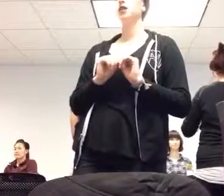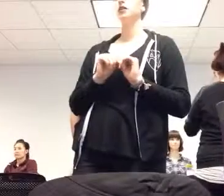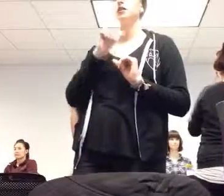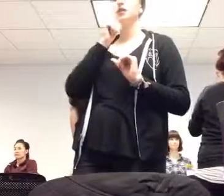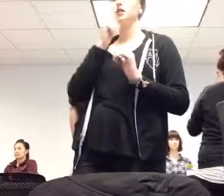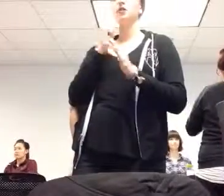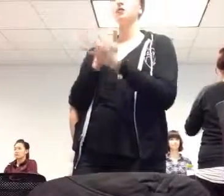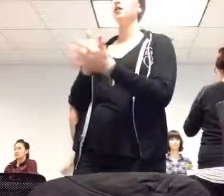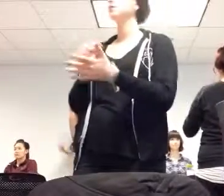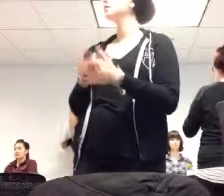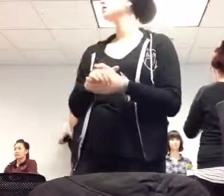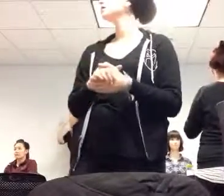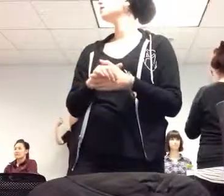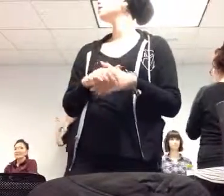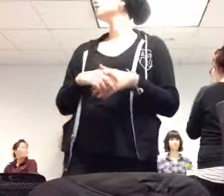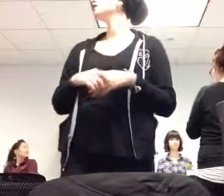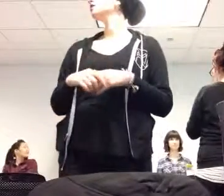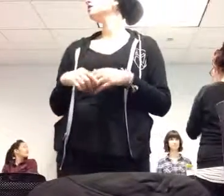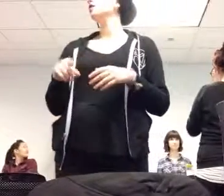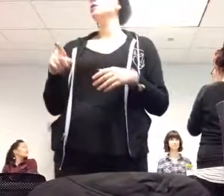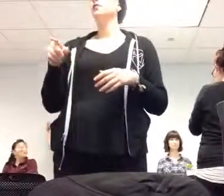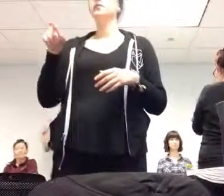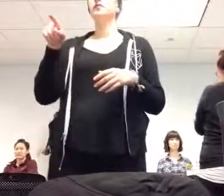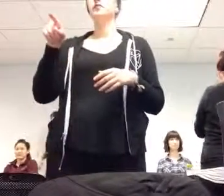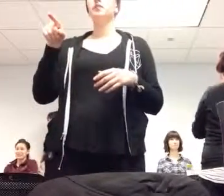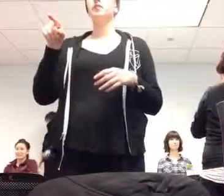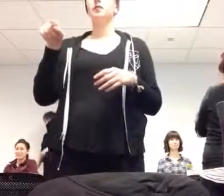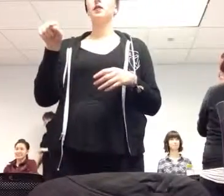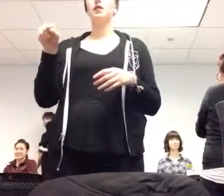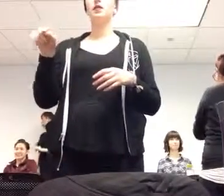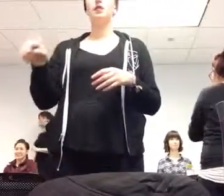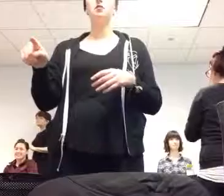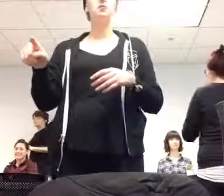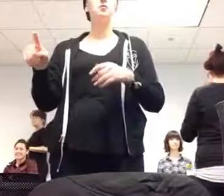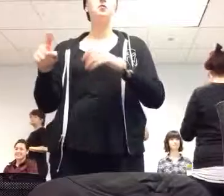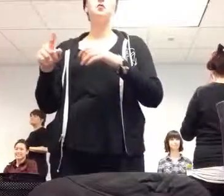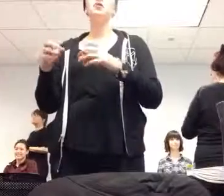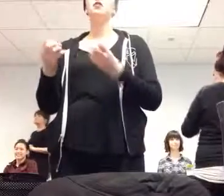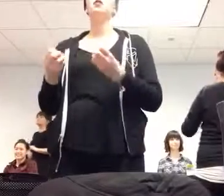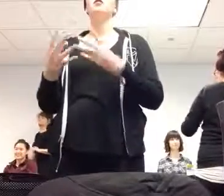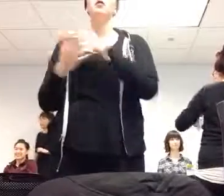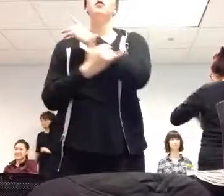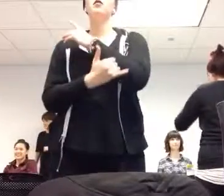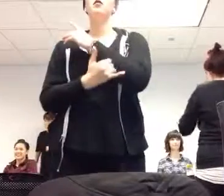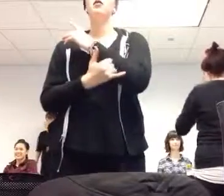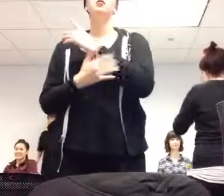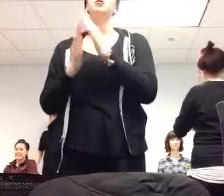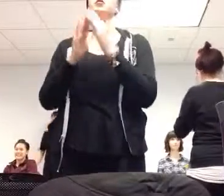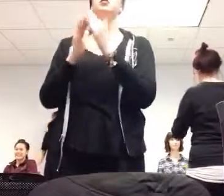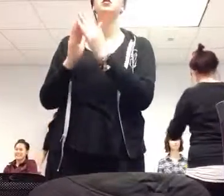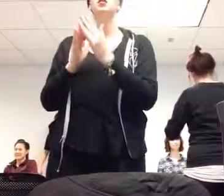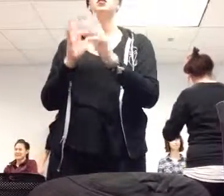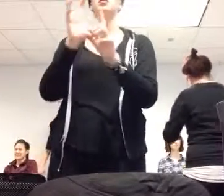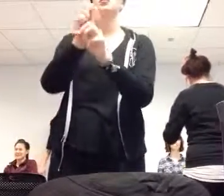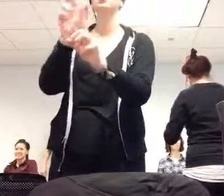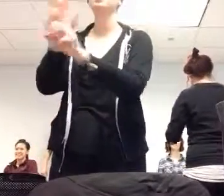of Czechoslovakia, Germany, Poland. They loaded whole factories, whole cities, heavy industry onto Russian